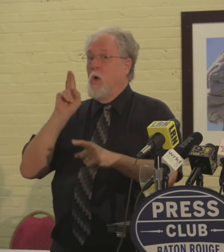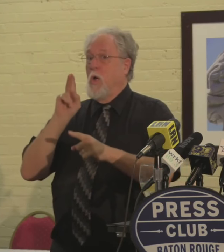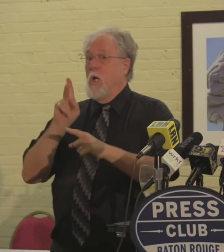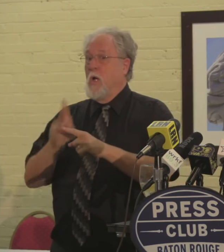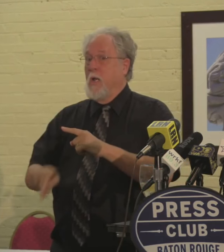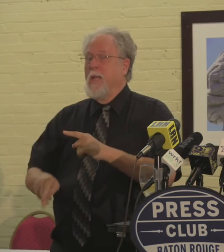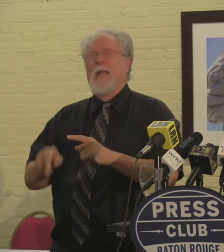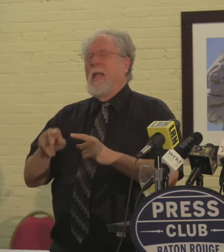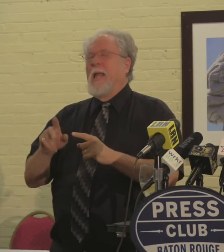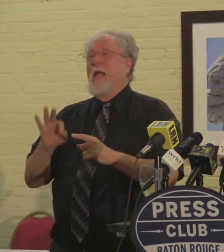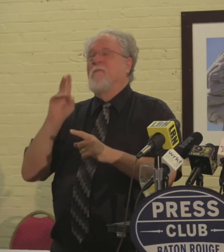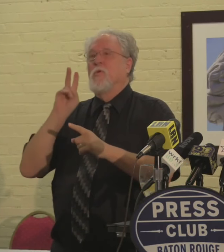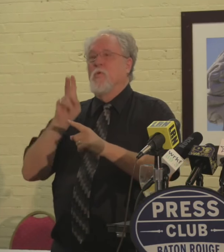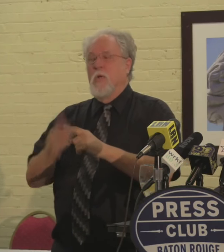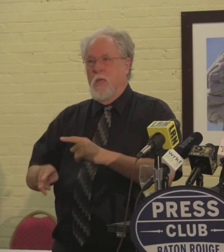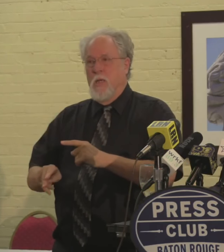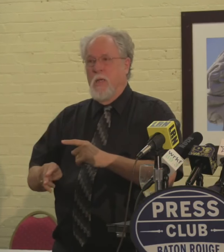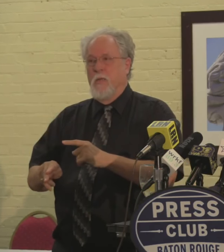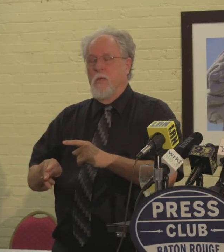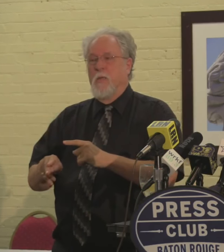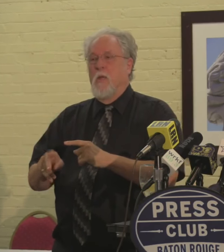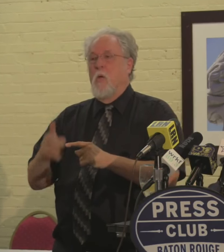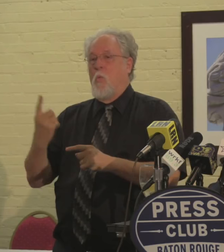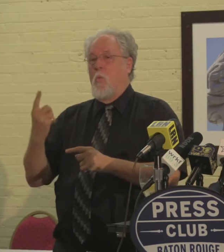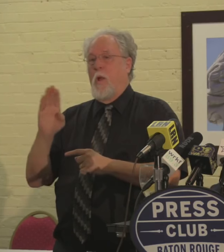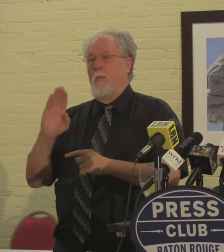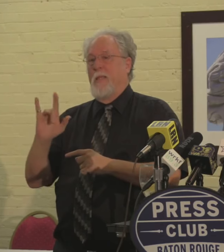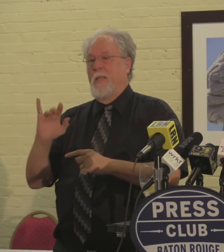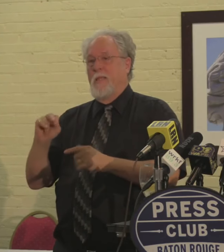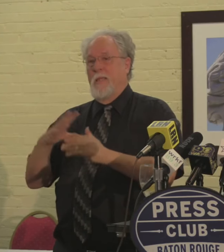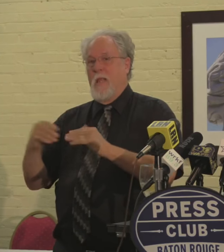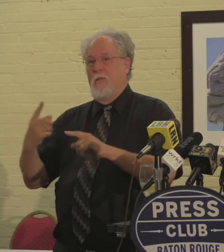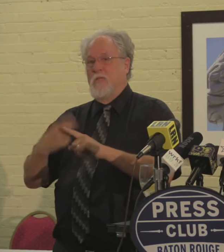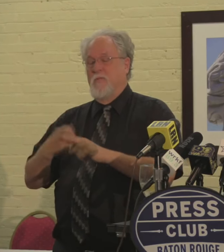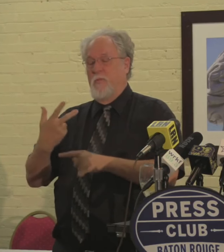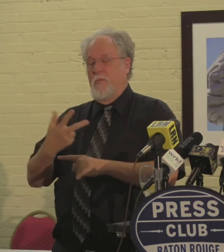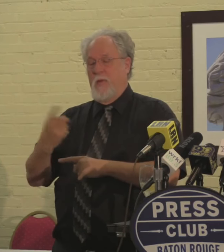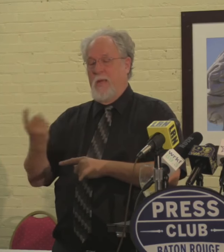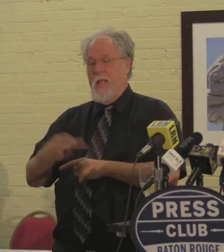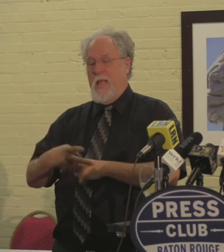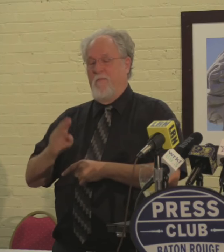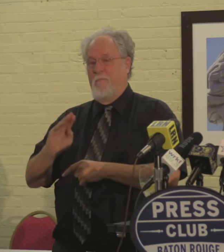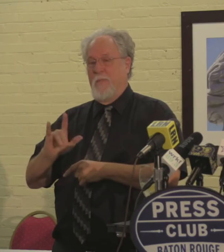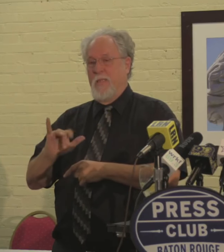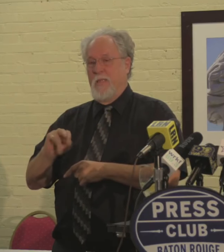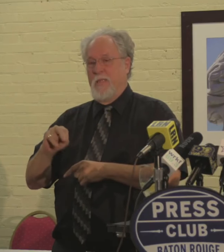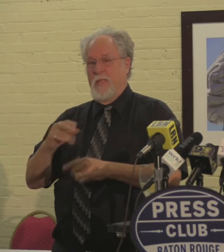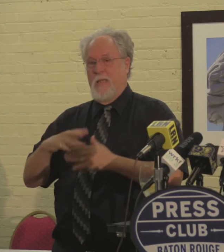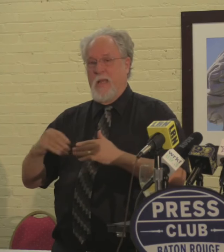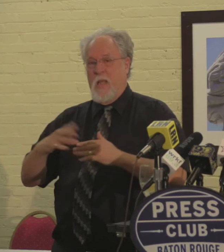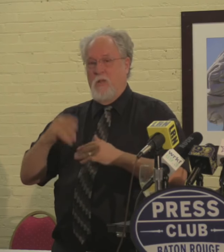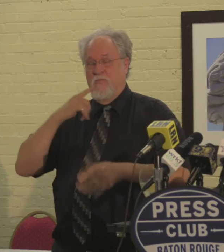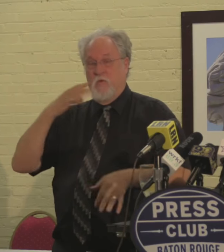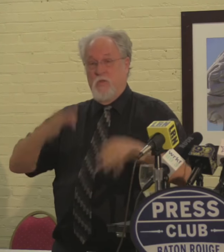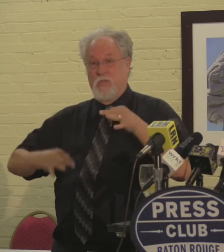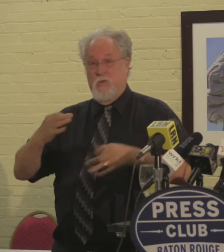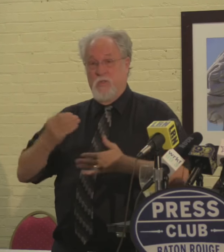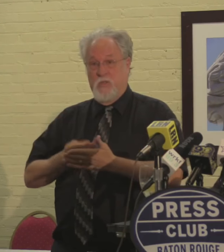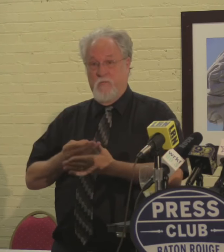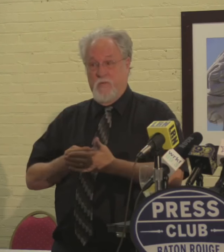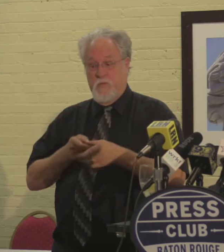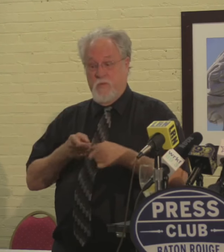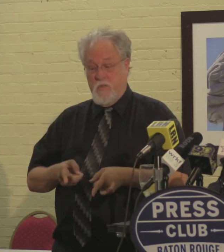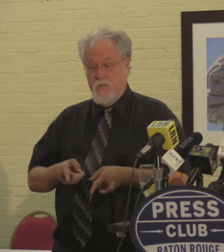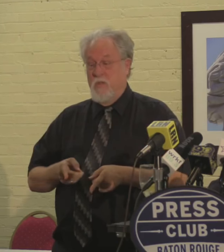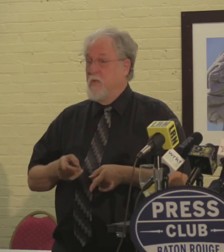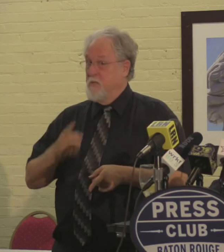or if you cut, over $1 billion out of $3.5 billion in discretionary state general fund expenditures,